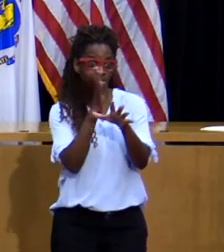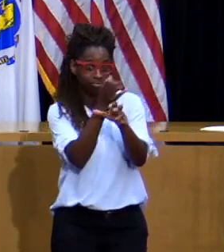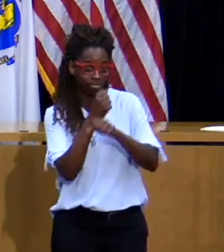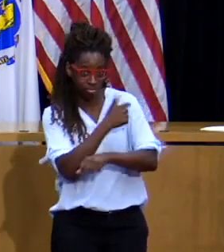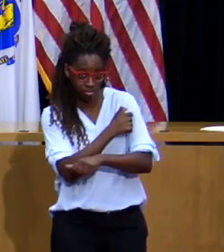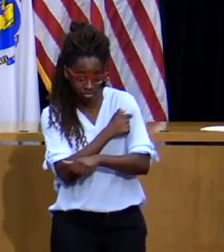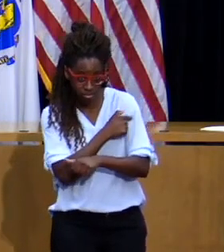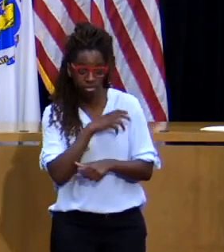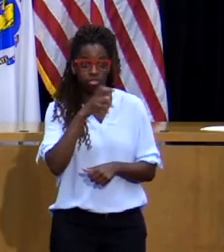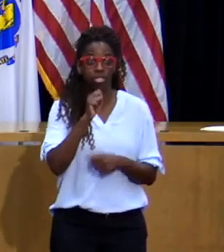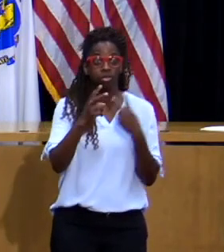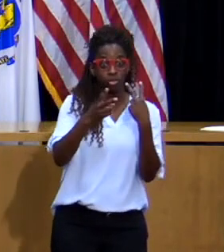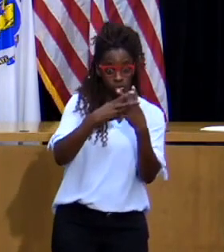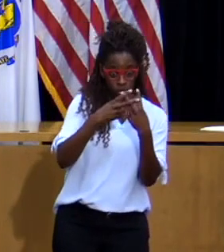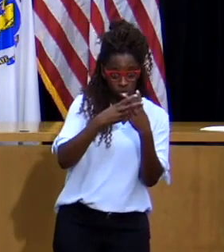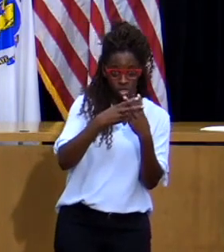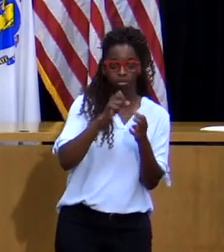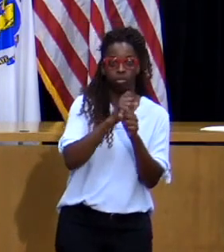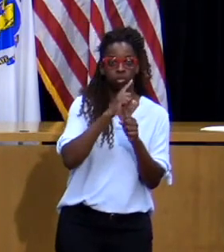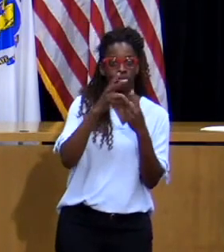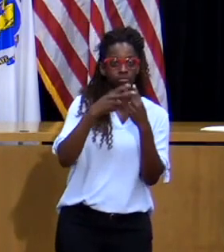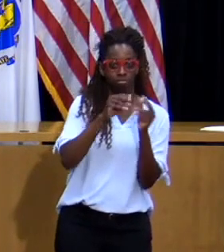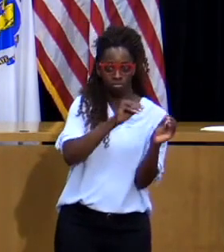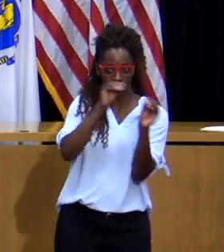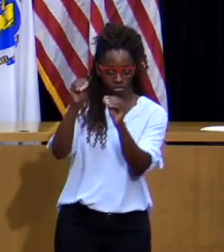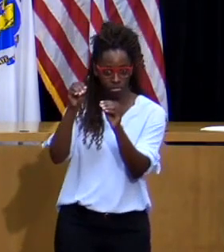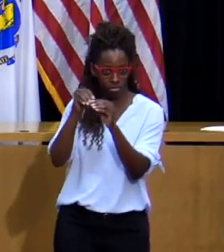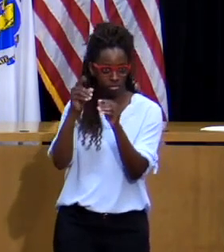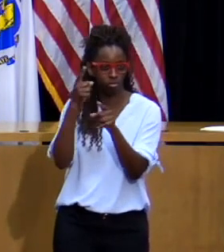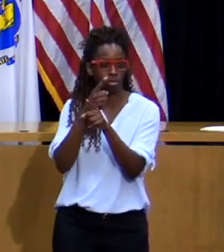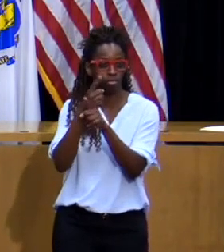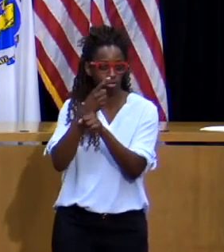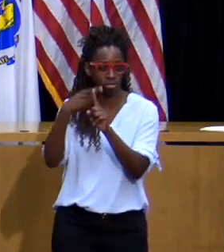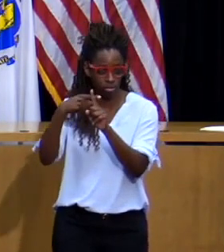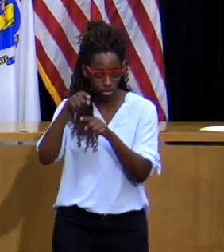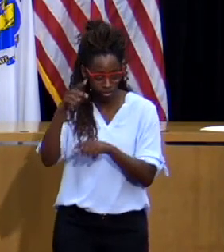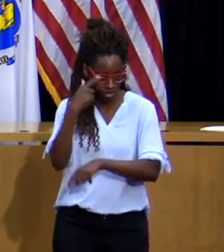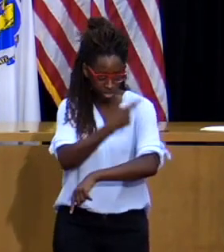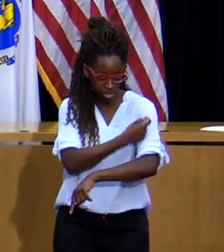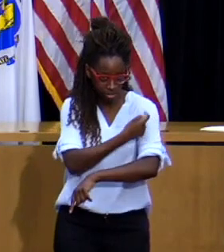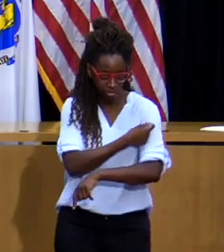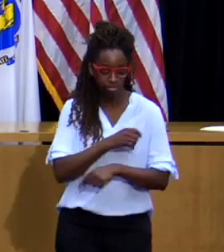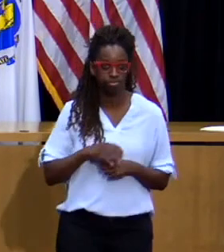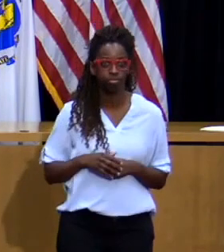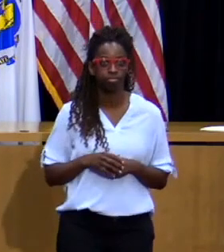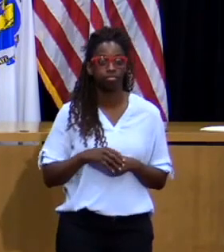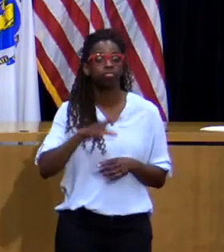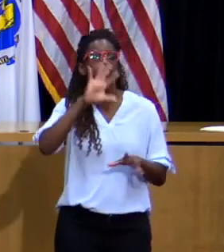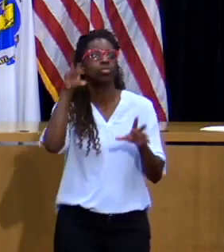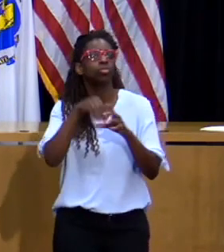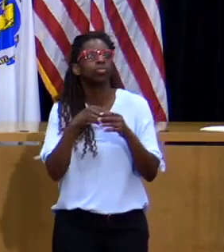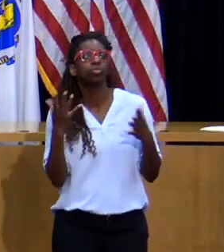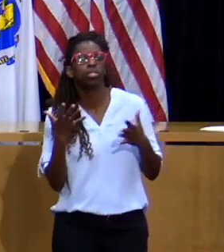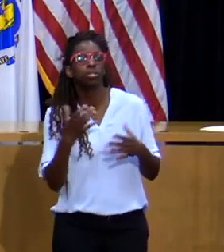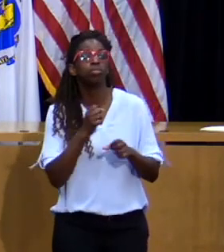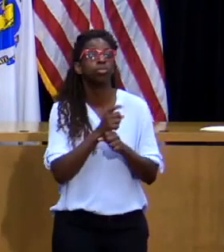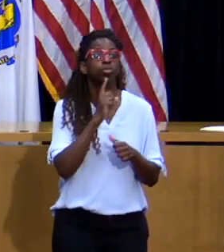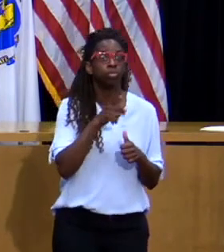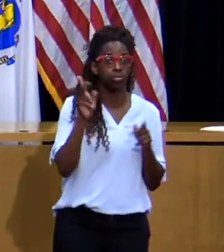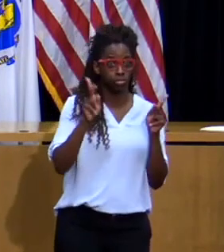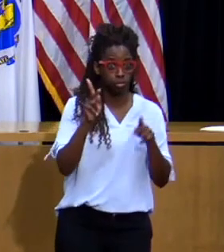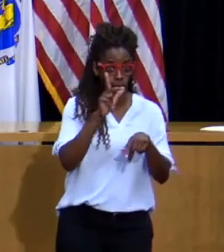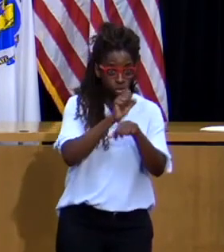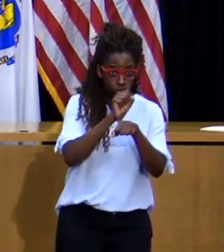vaccine for the healthcare workers in COVID-facing work, including dietary and environmental service workers, while